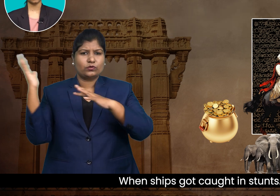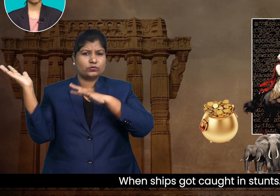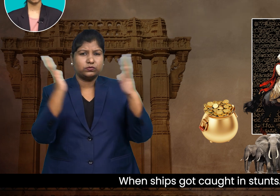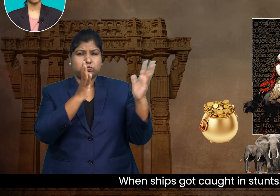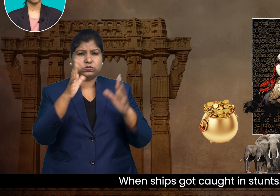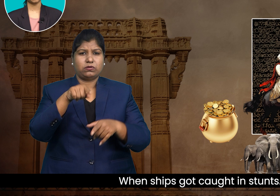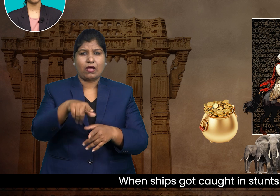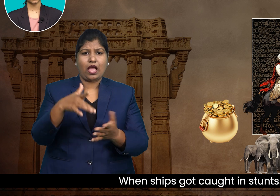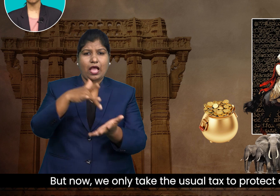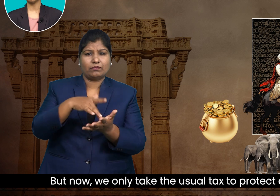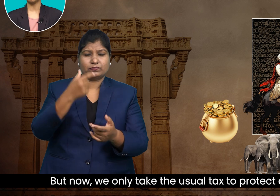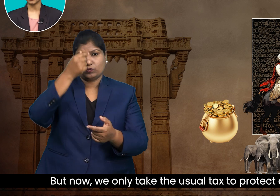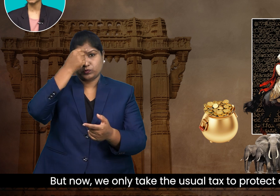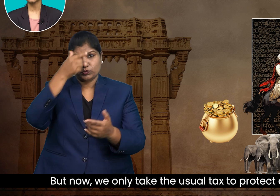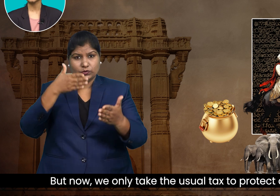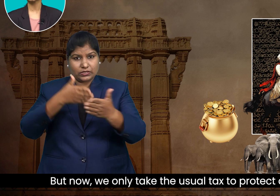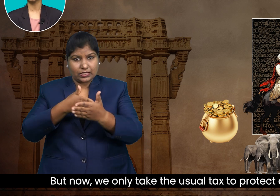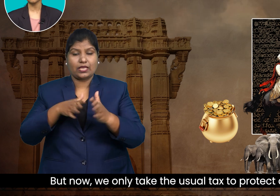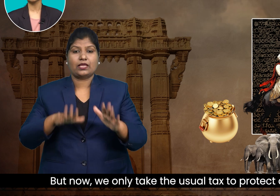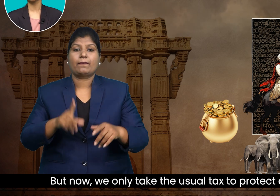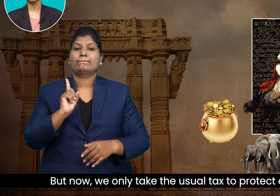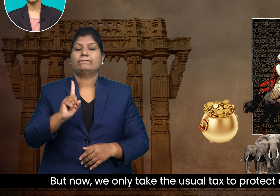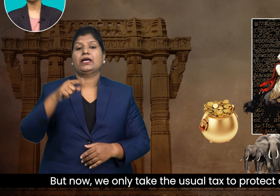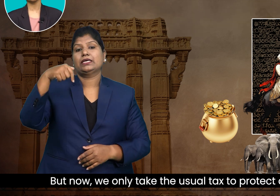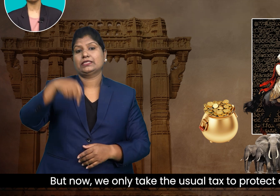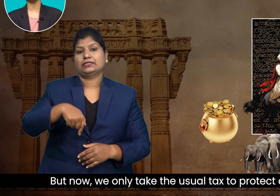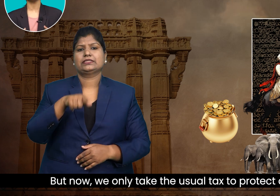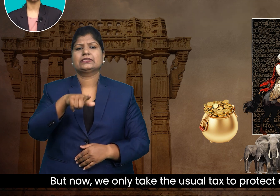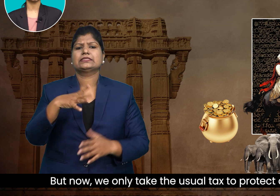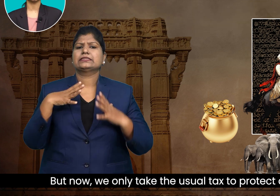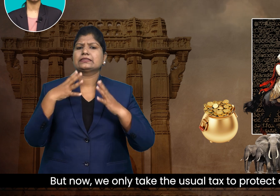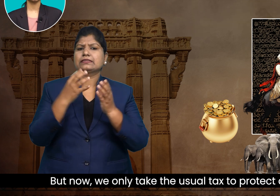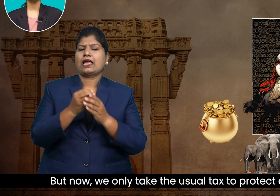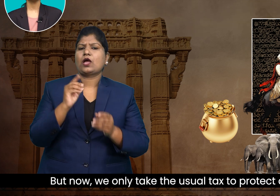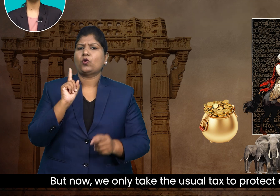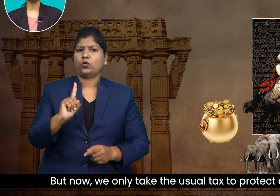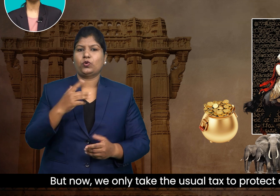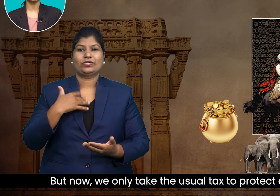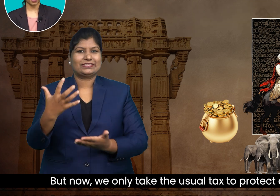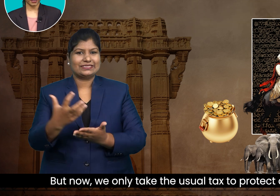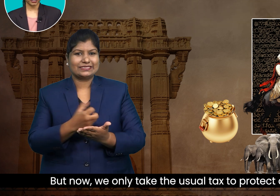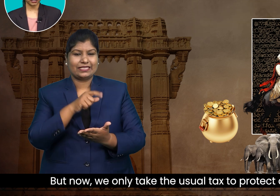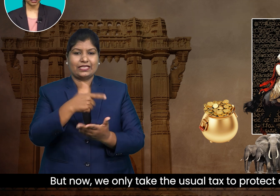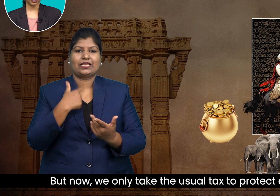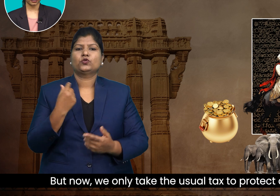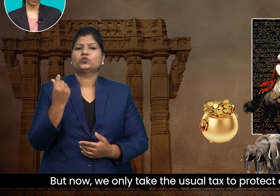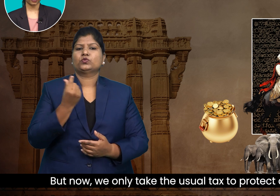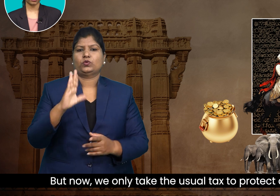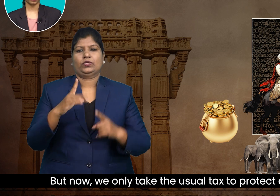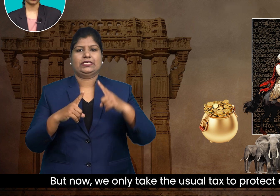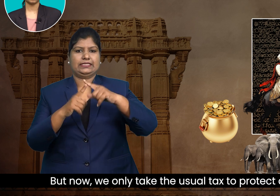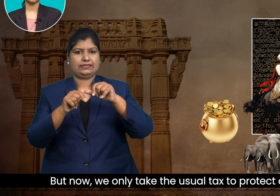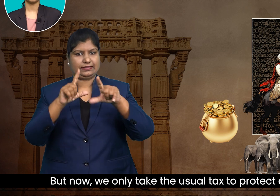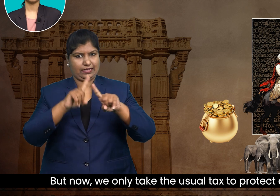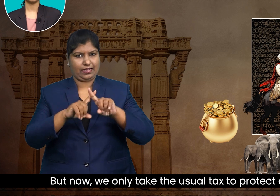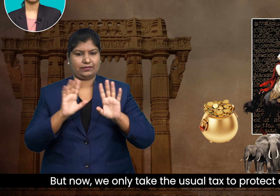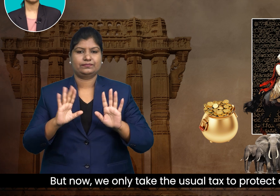storms. But now we only take the usual tax